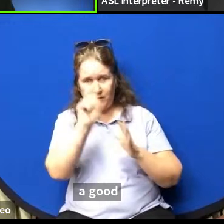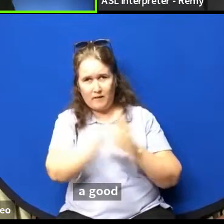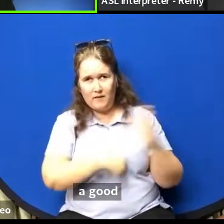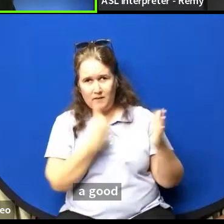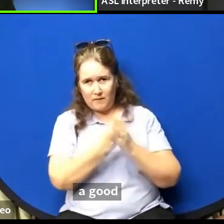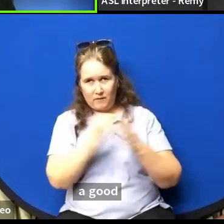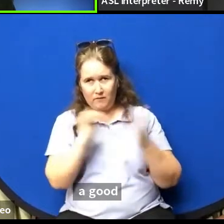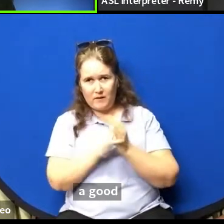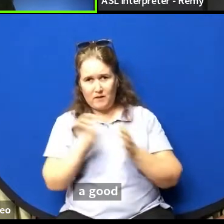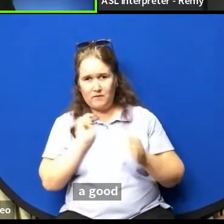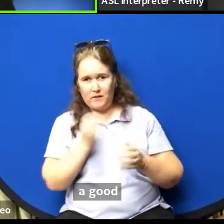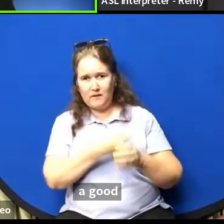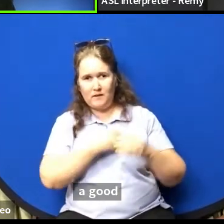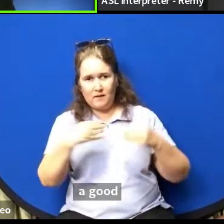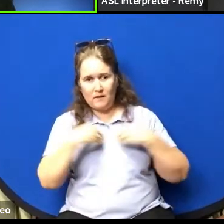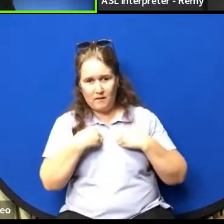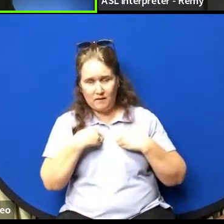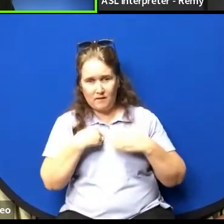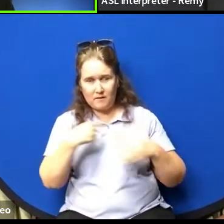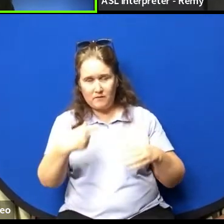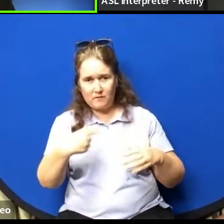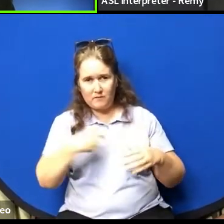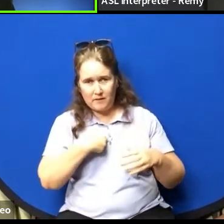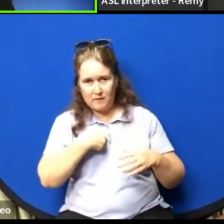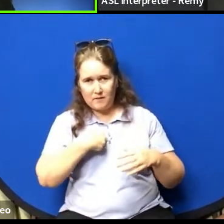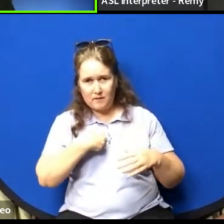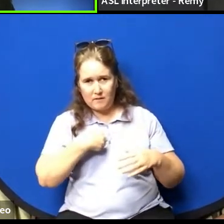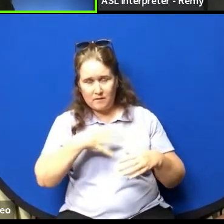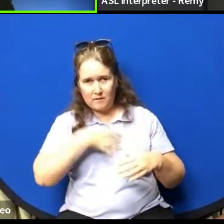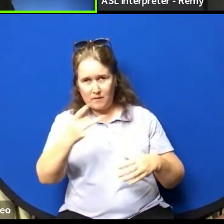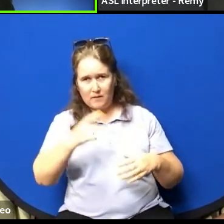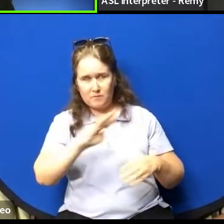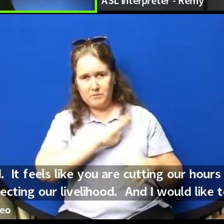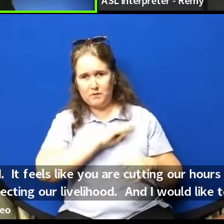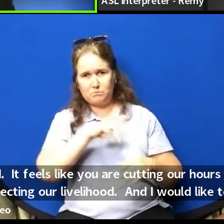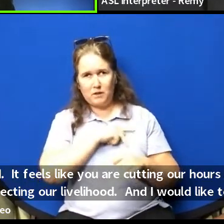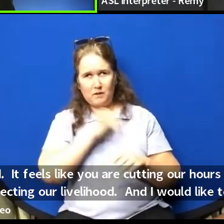And I would like to see ACDHH keep the amount of hours that we receive.